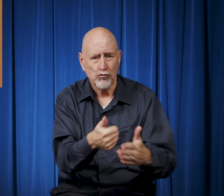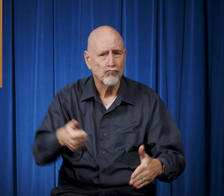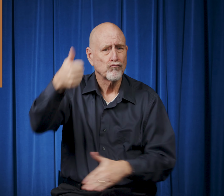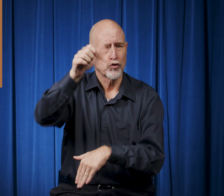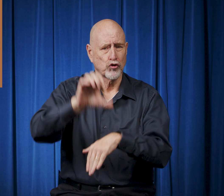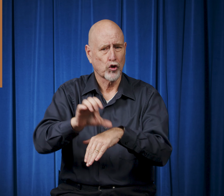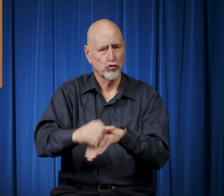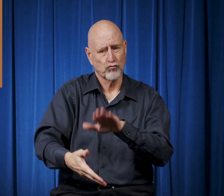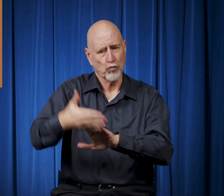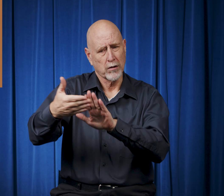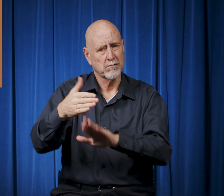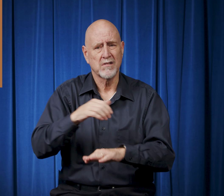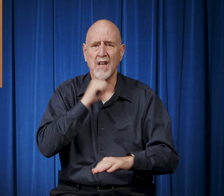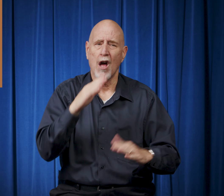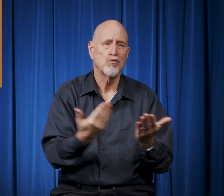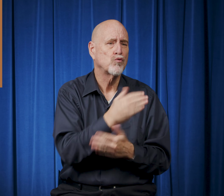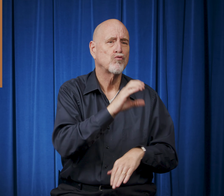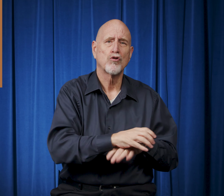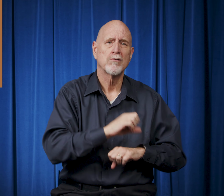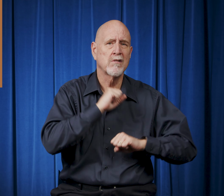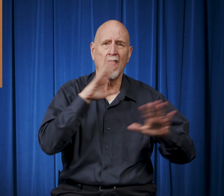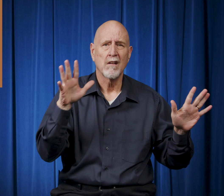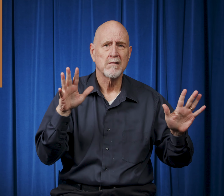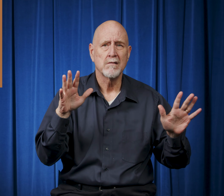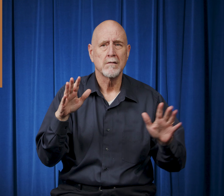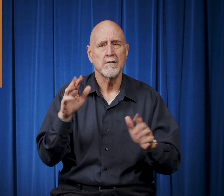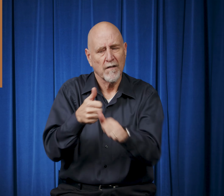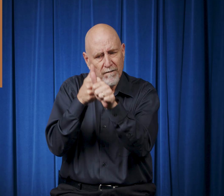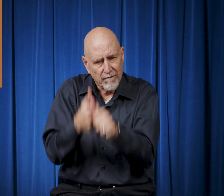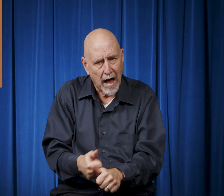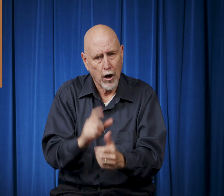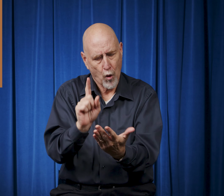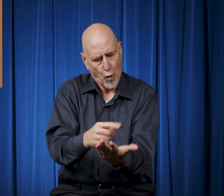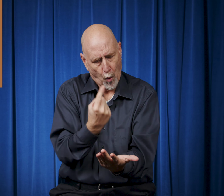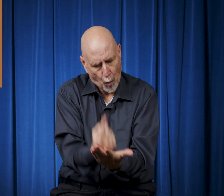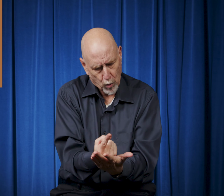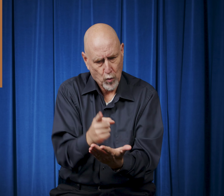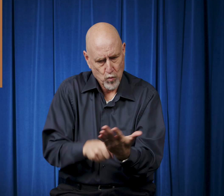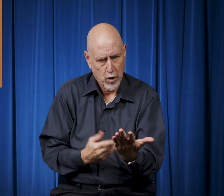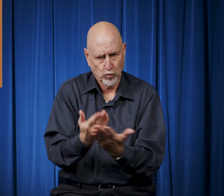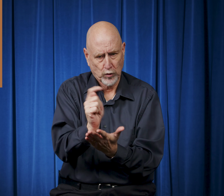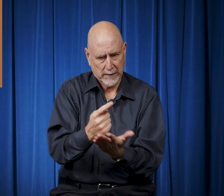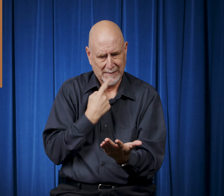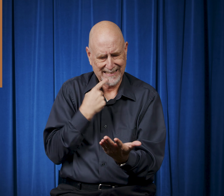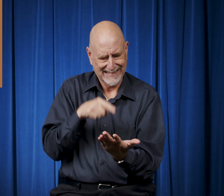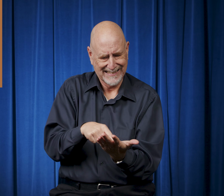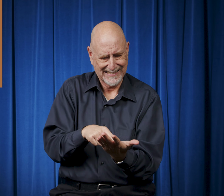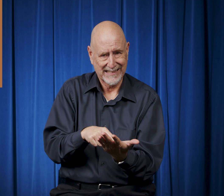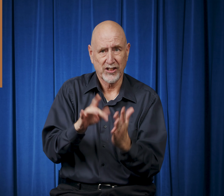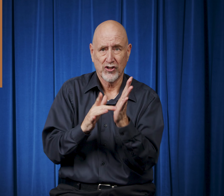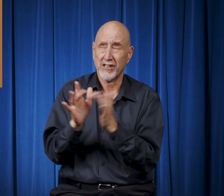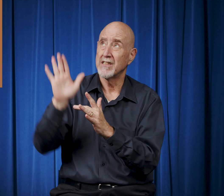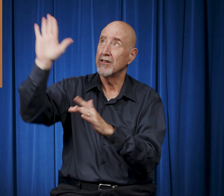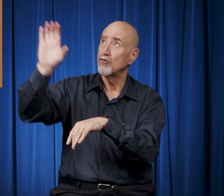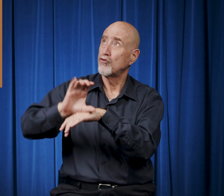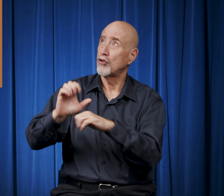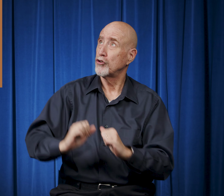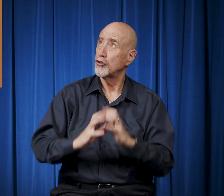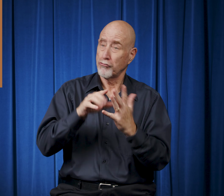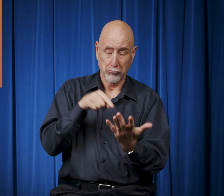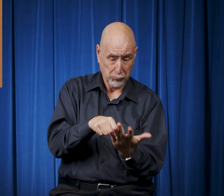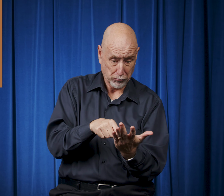start a new one. Their intent was to follow only the Scriptures and the example of Jesus' church in order